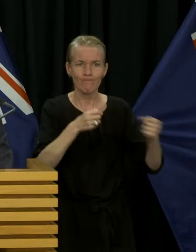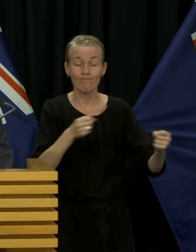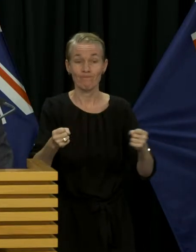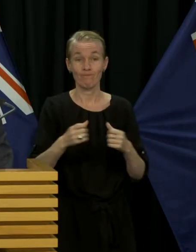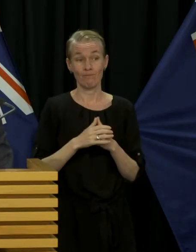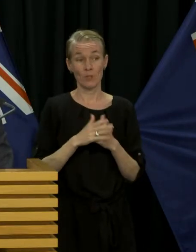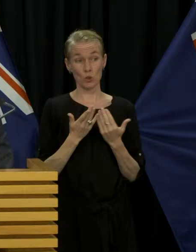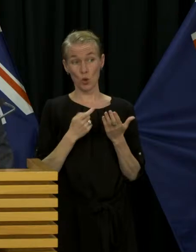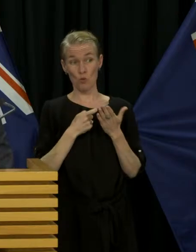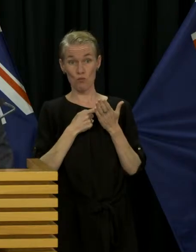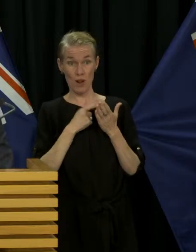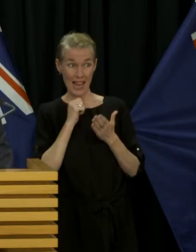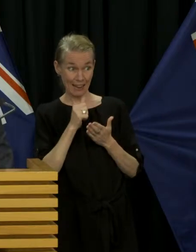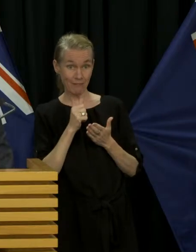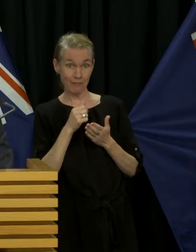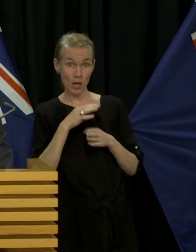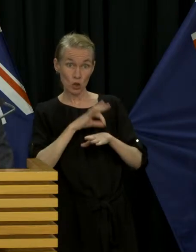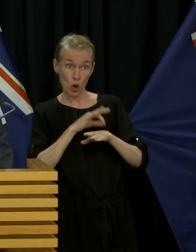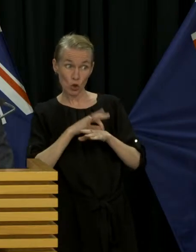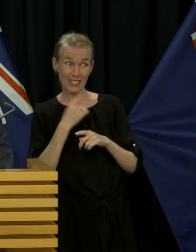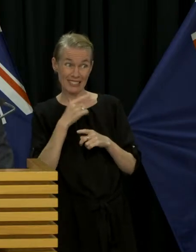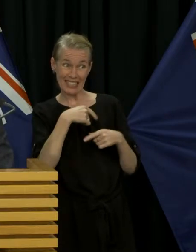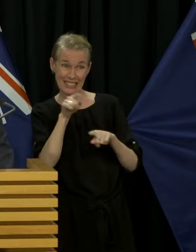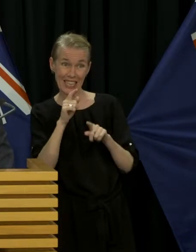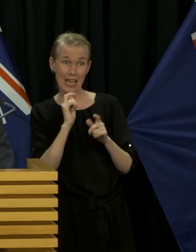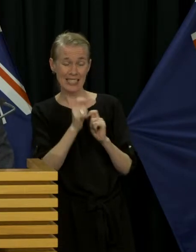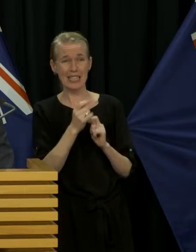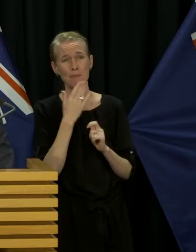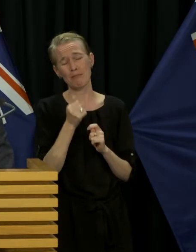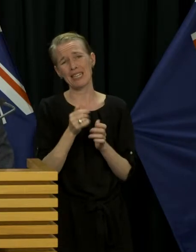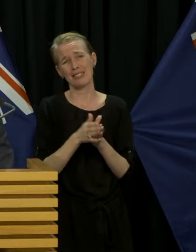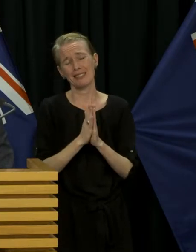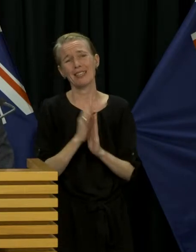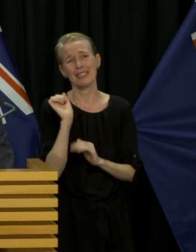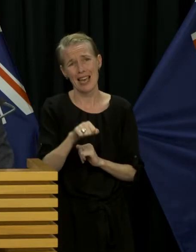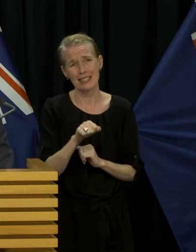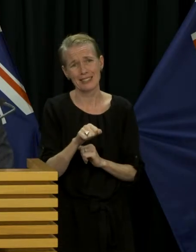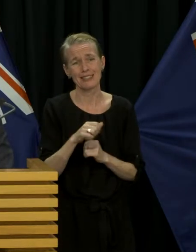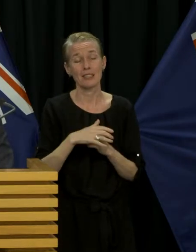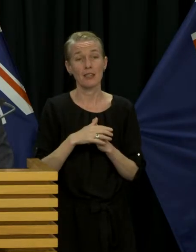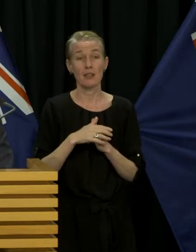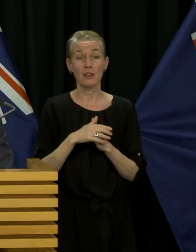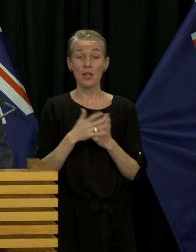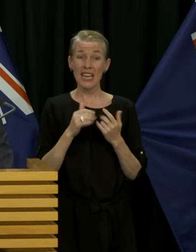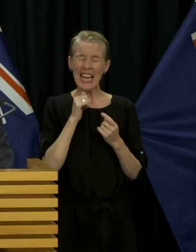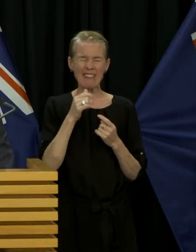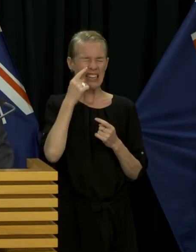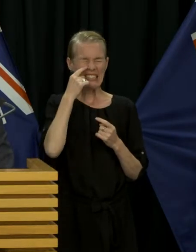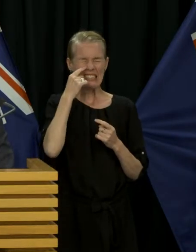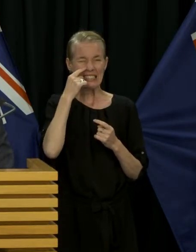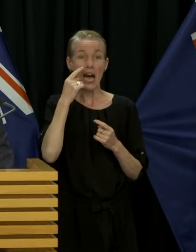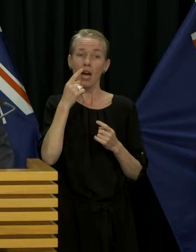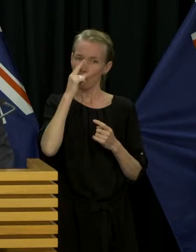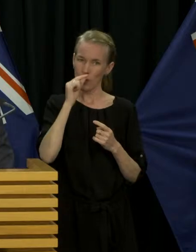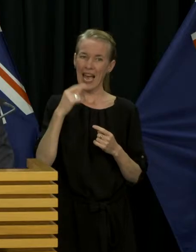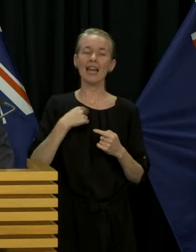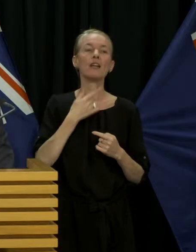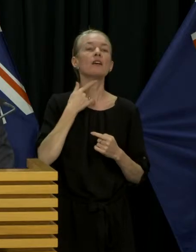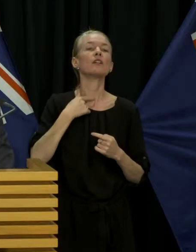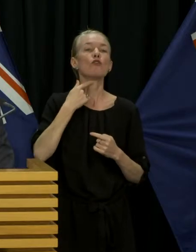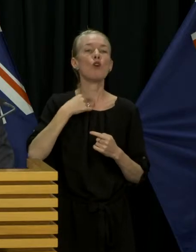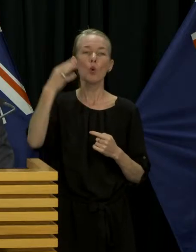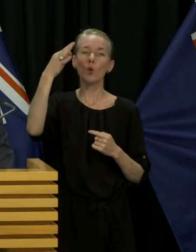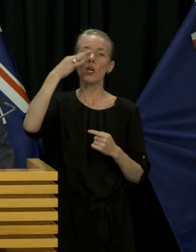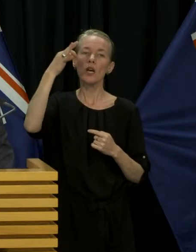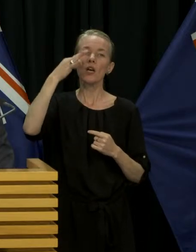is offered a test, it will be for a good reason. Please do accept that offer. The opportunity to have a throat swab rather than a nasopharyngeal swab is there,